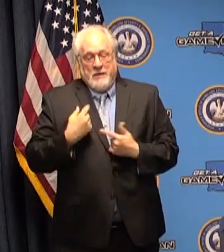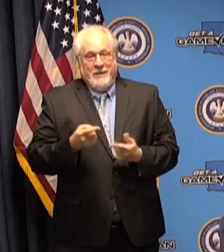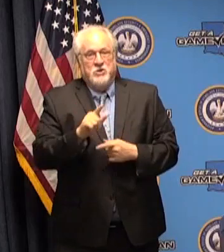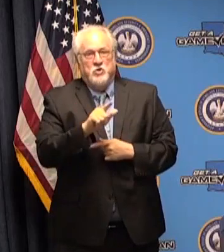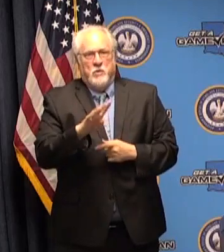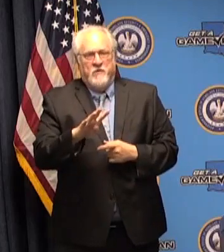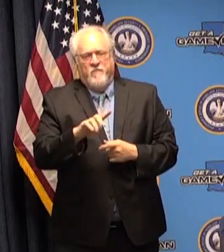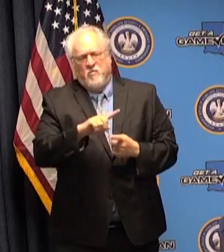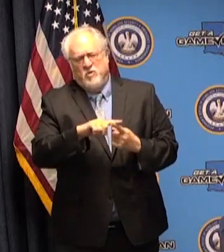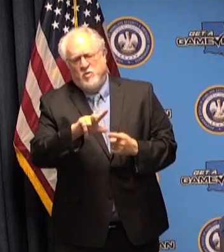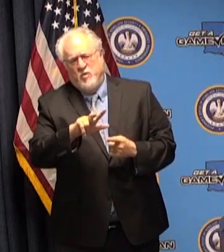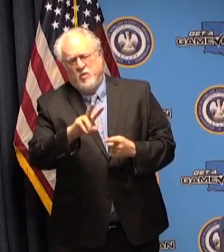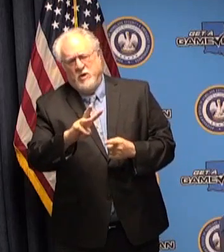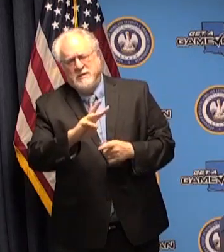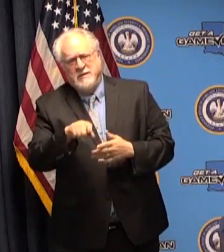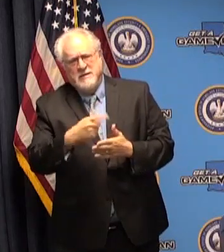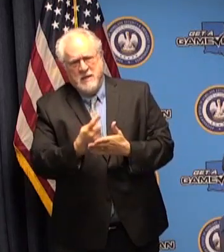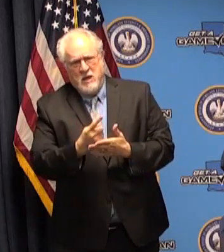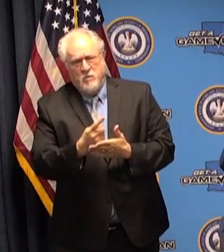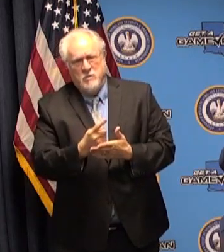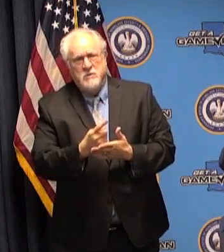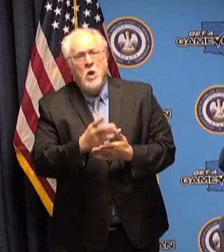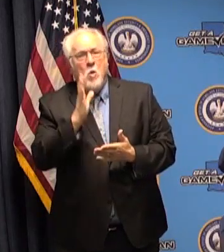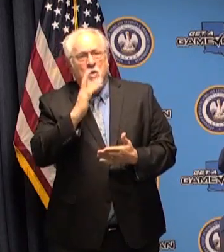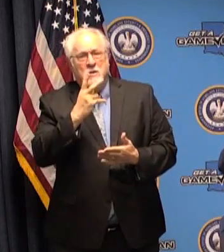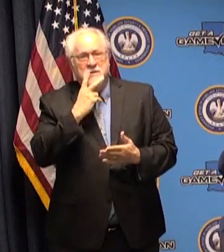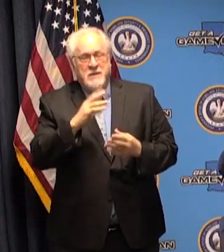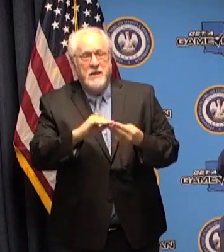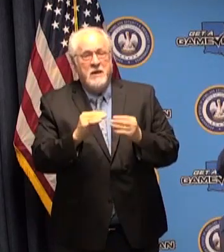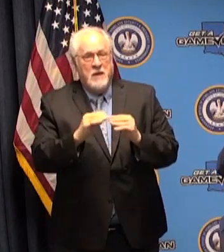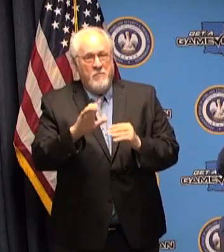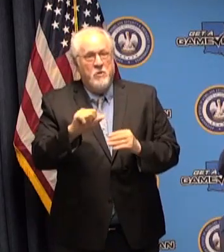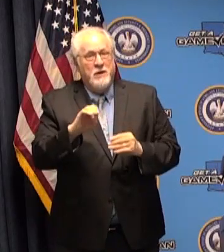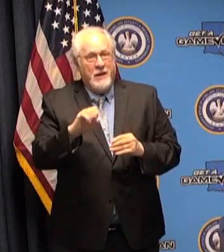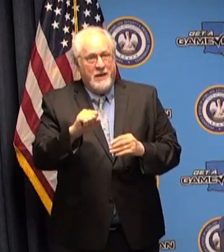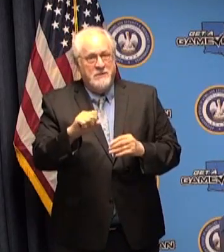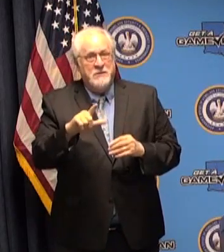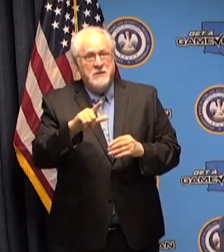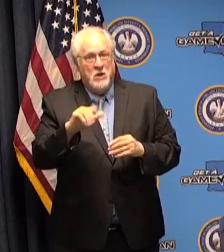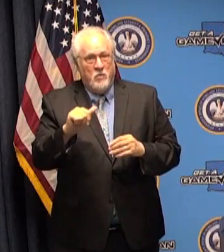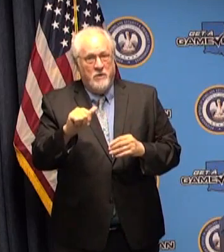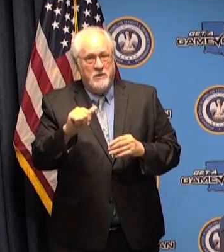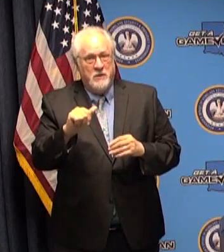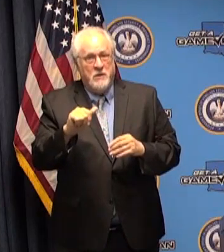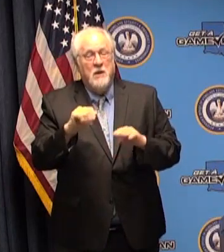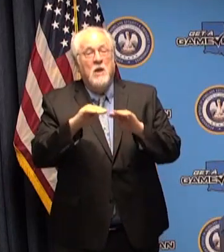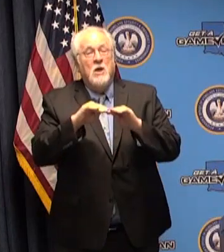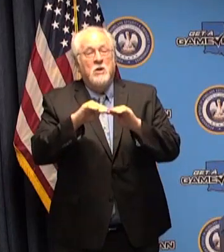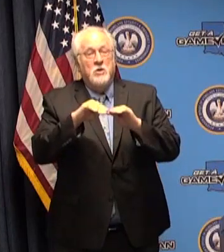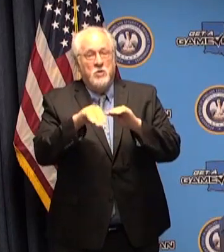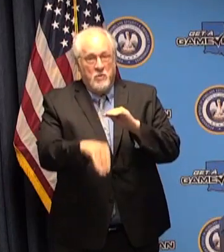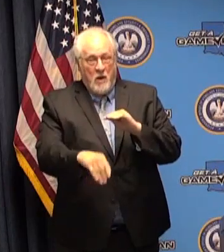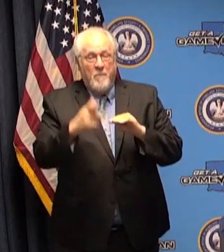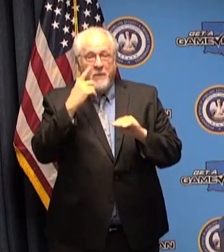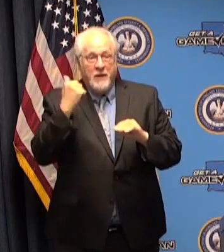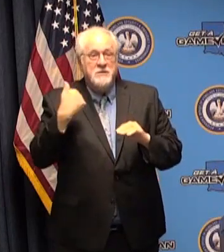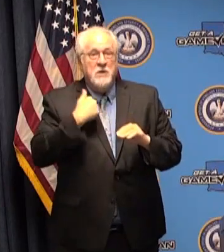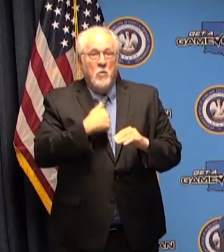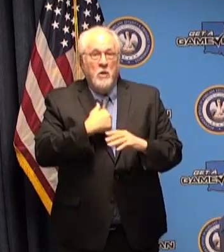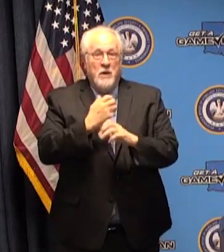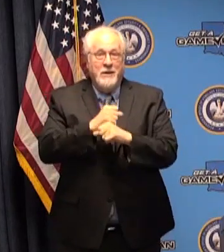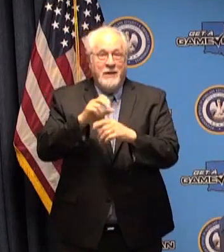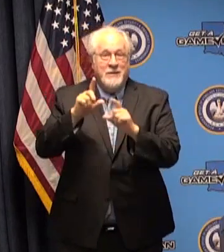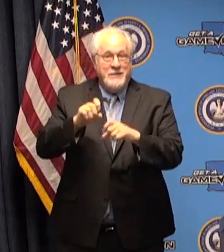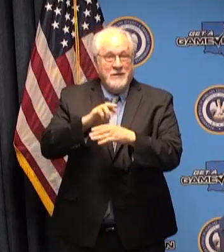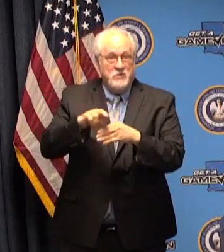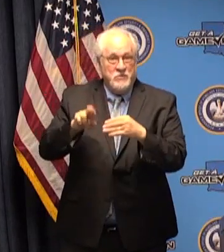next 24 to 36 hours, in all likelihood, you're going to see the number of cases in Louisiana drop tremendously because we're going to get